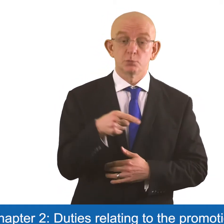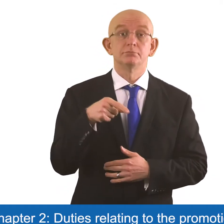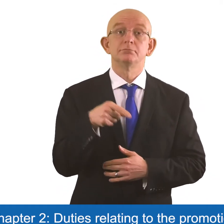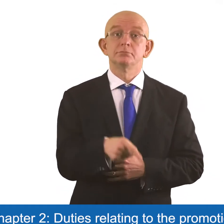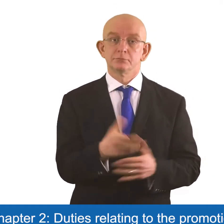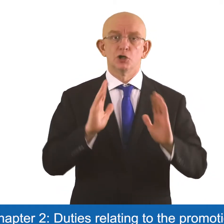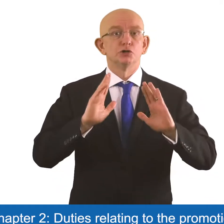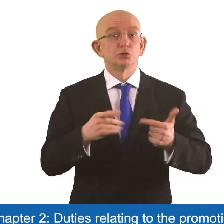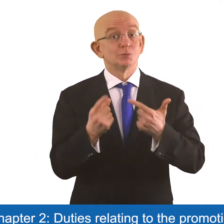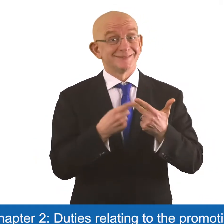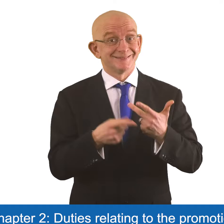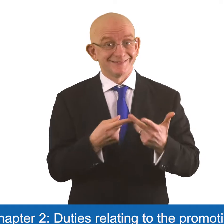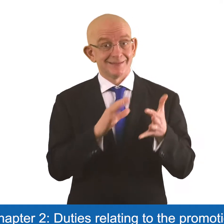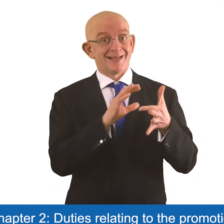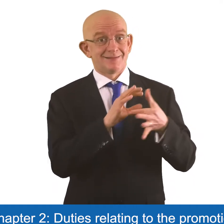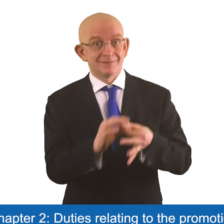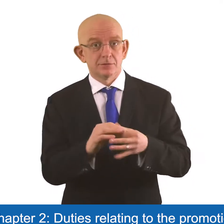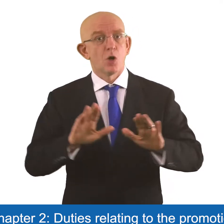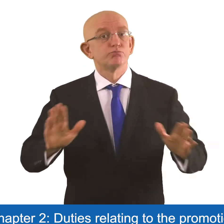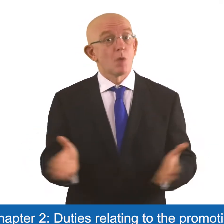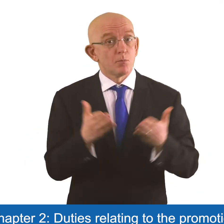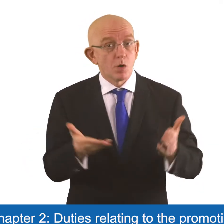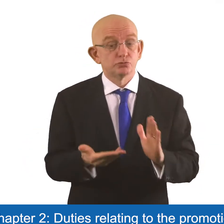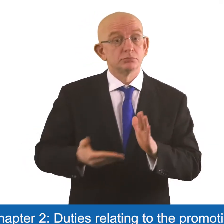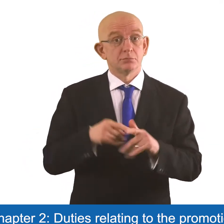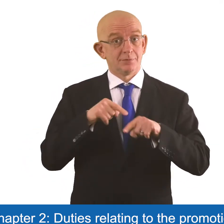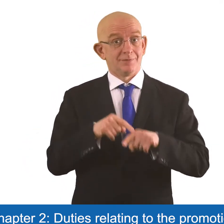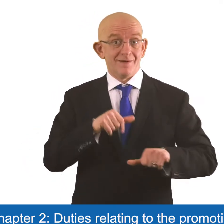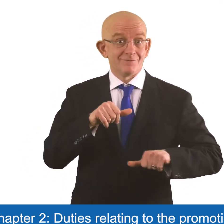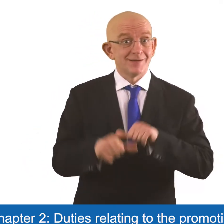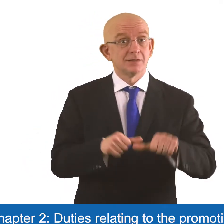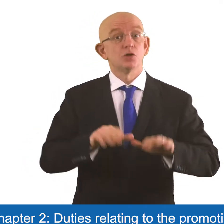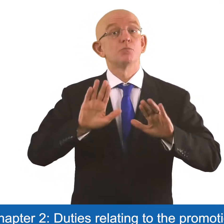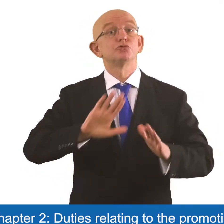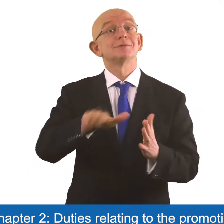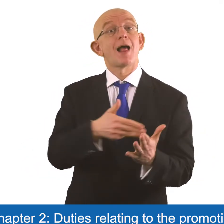Chapter 2. Duties relating to the promotion and facilitation of British Sign Language.